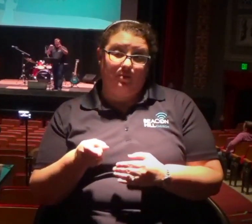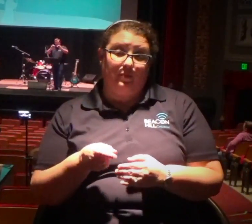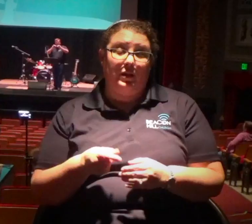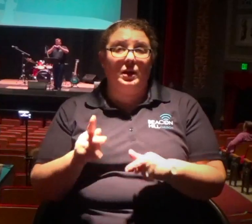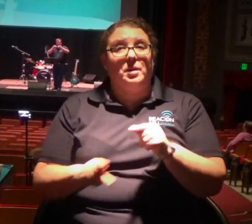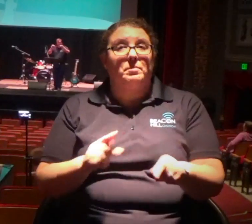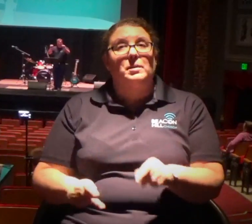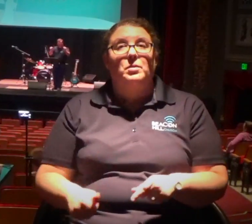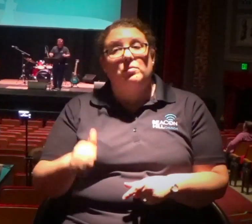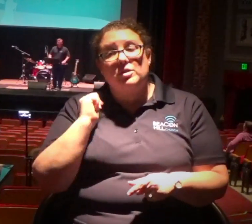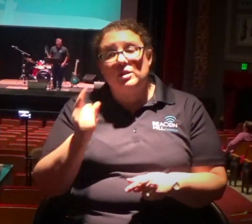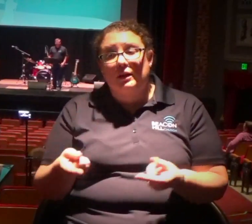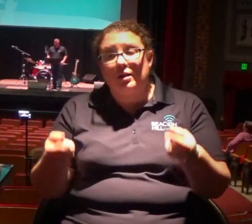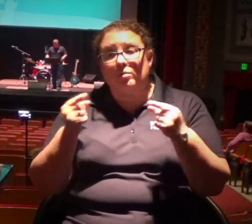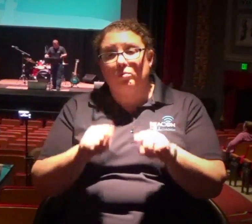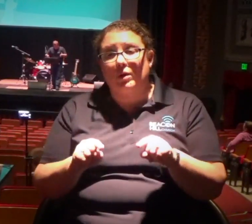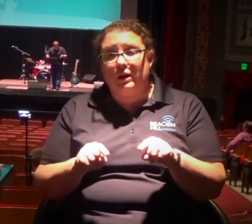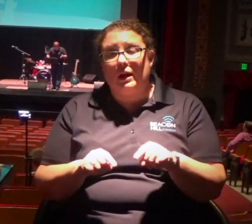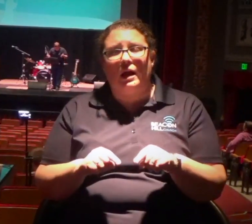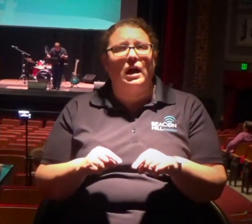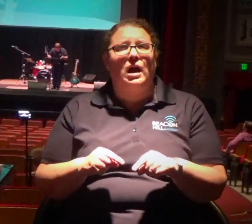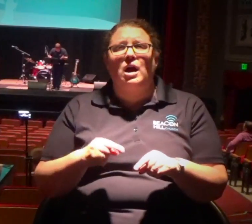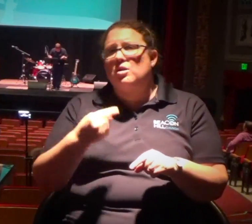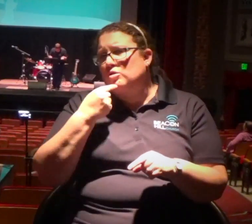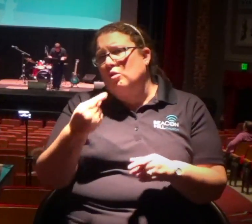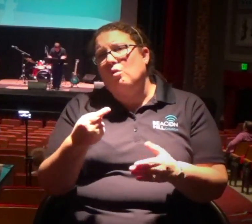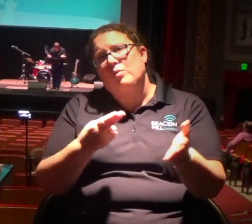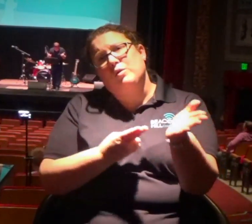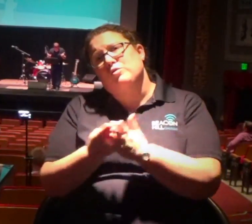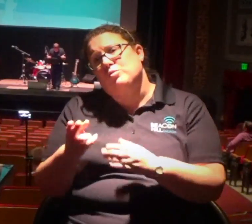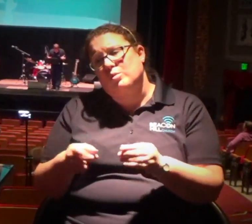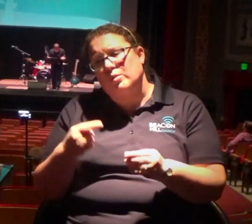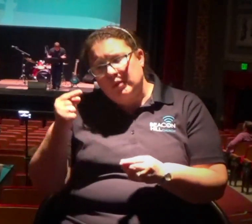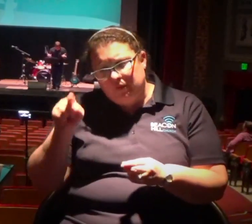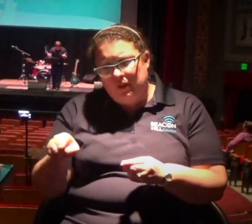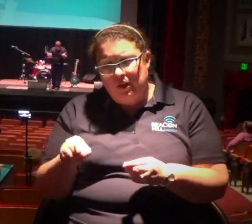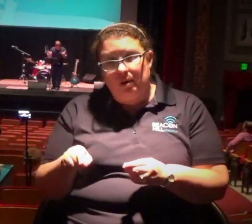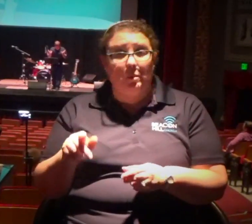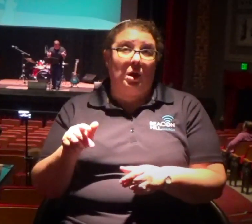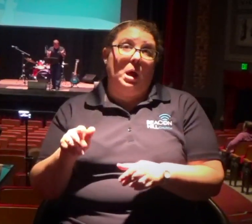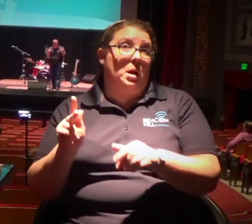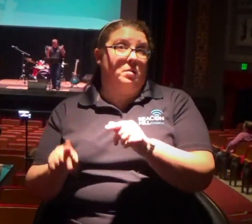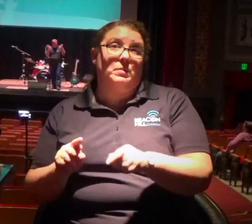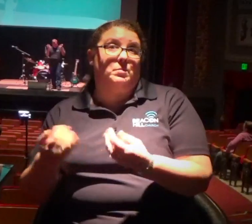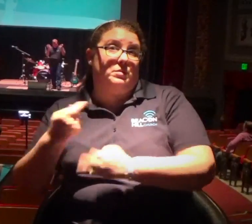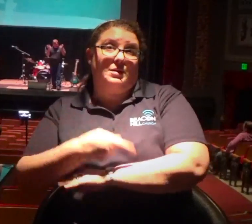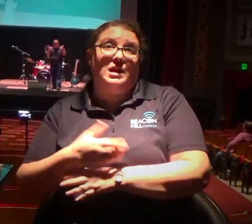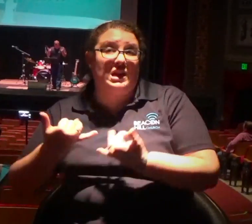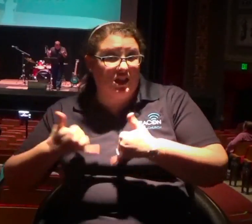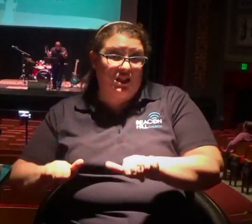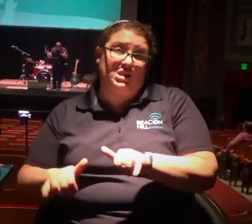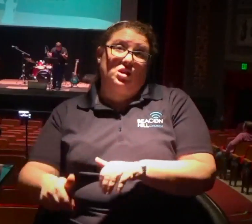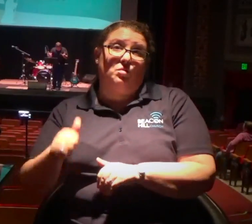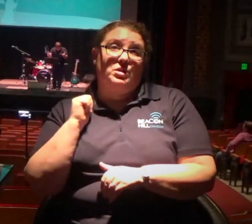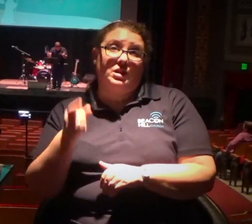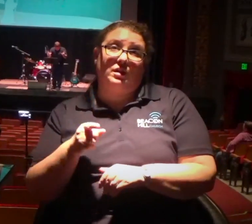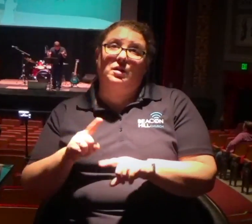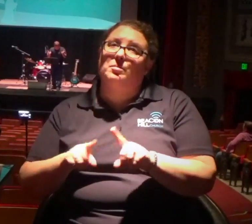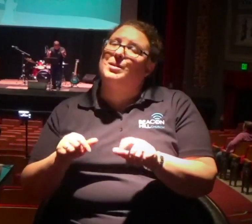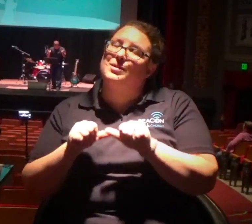when they told the truth of him, and people still reject him today. And yet, he still loves us that